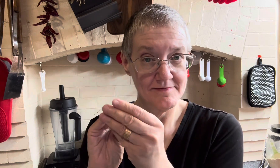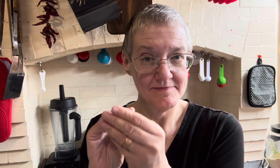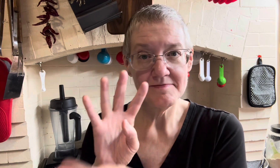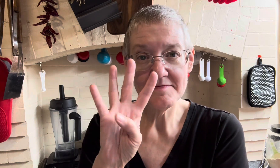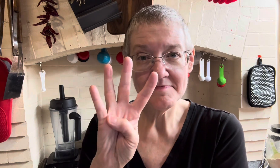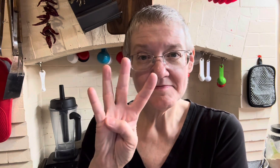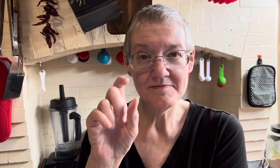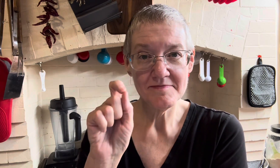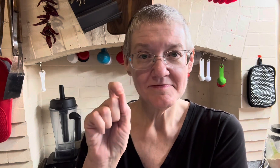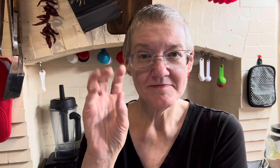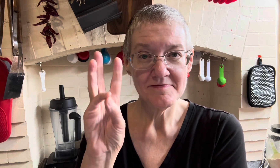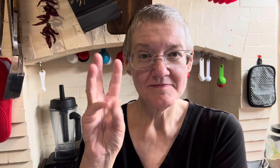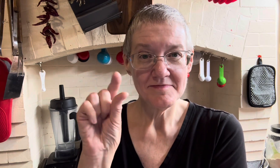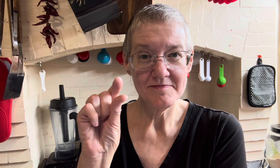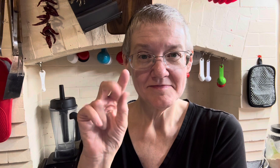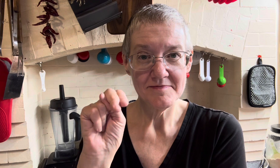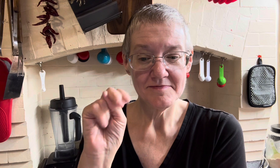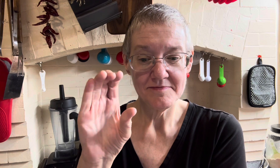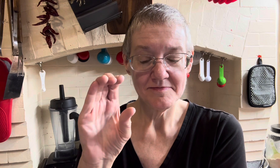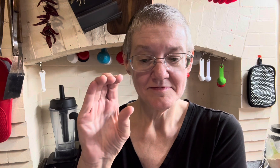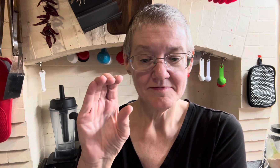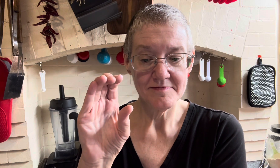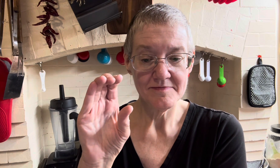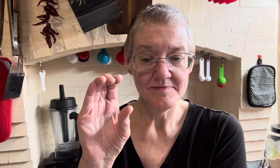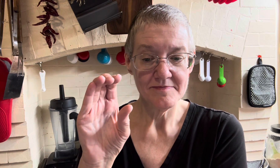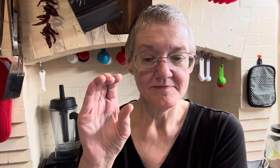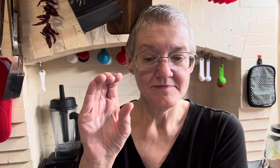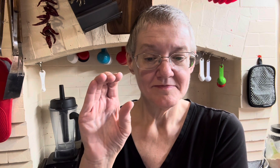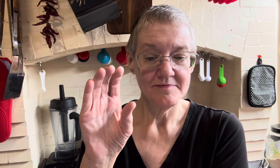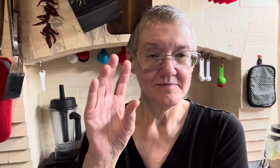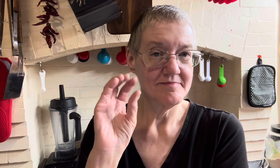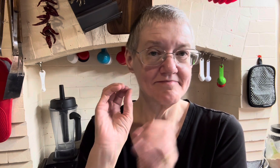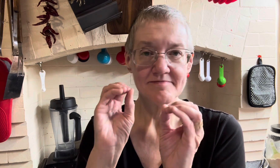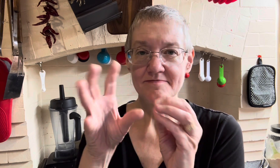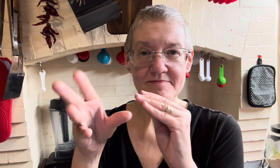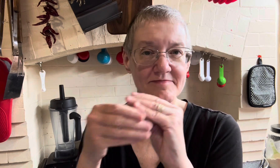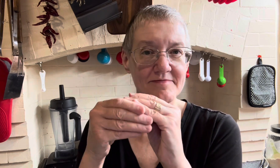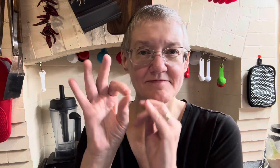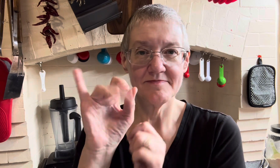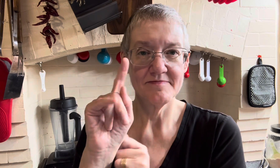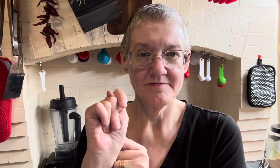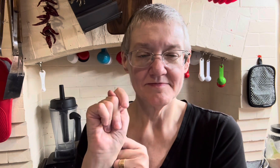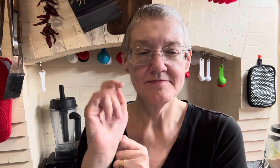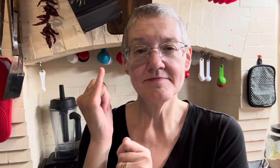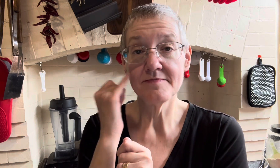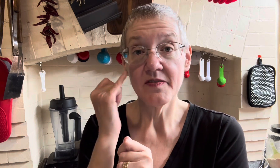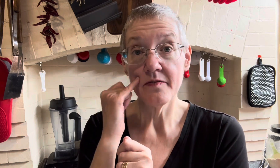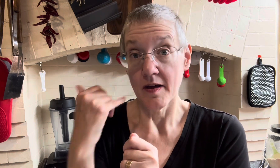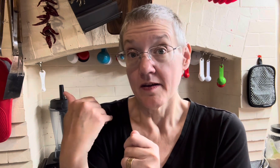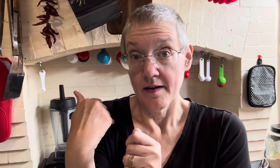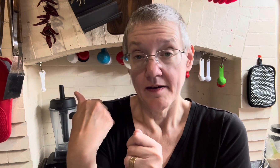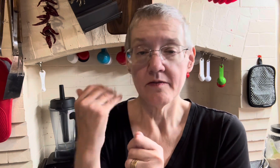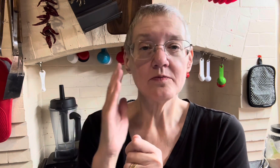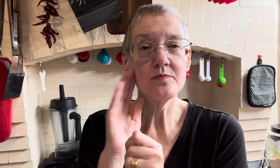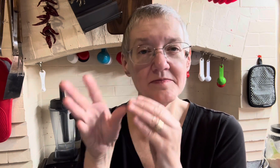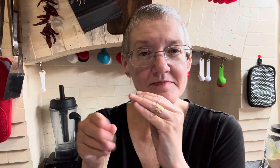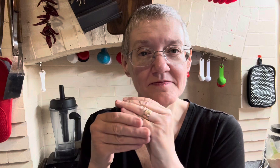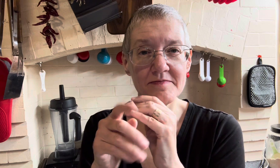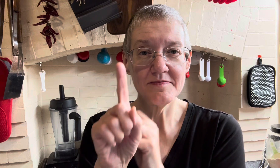So altogether lunch is 4.6 grams of net carbs, and I'll simmer that together. There's no added fat, so if I have